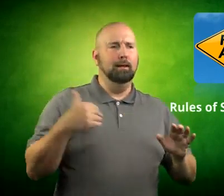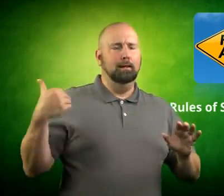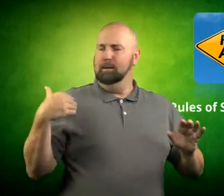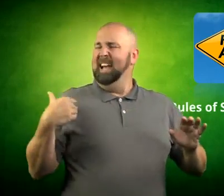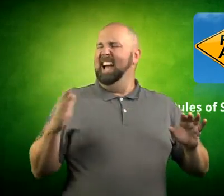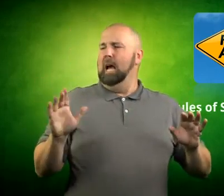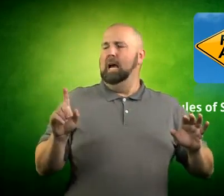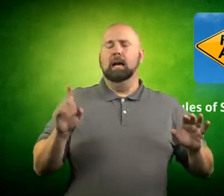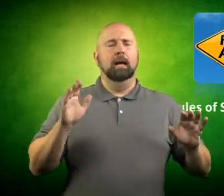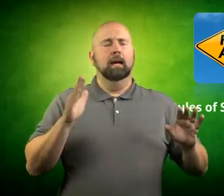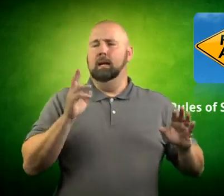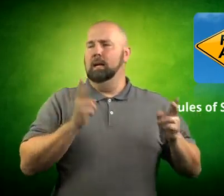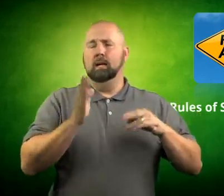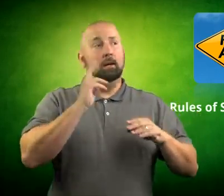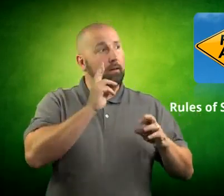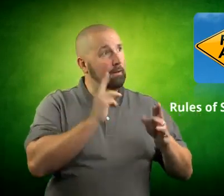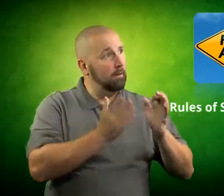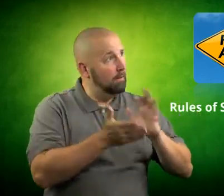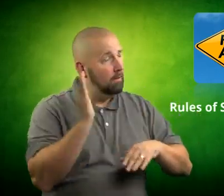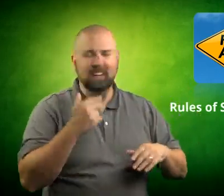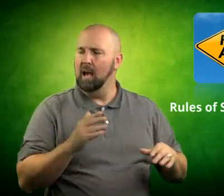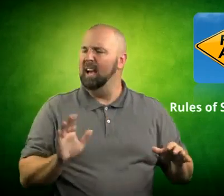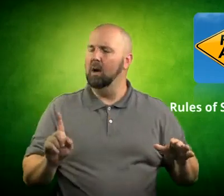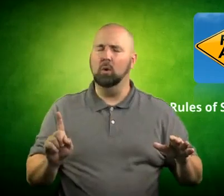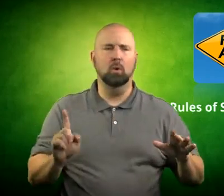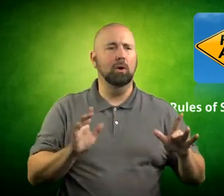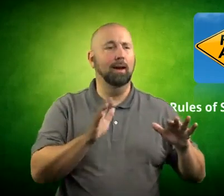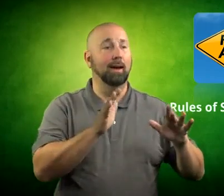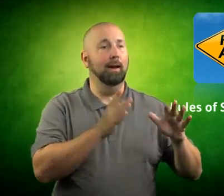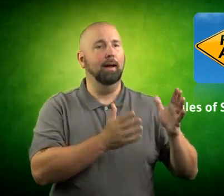typically would, have that long goodbye.